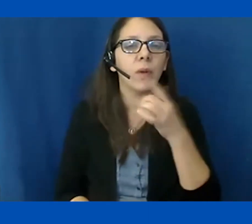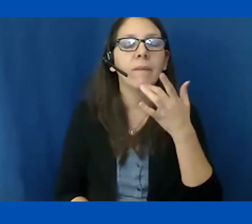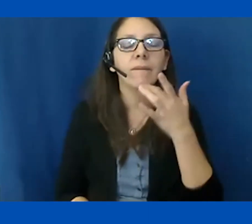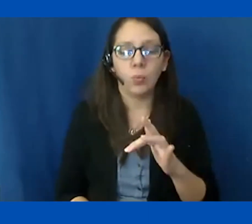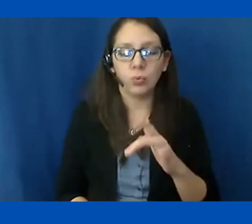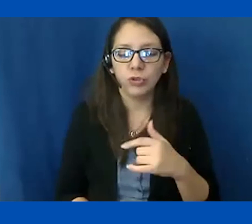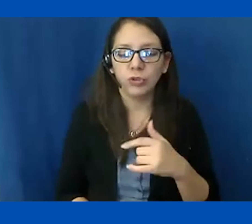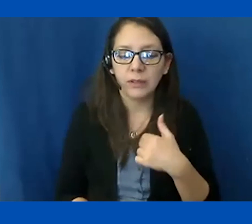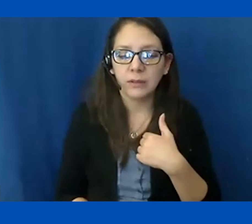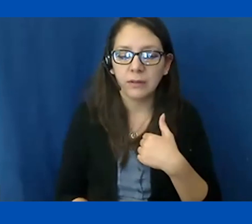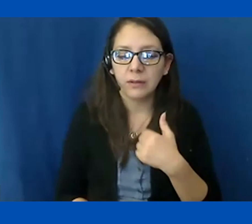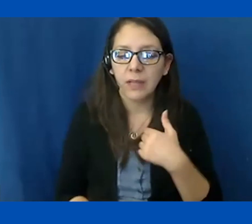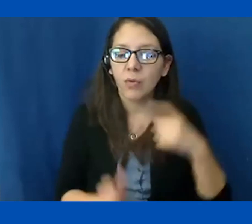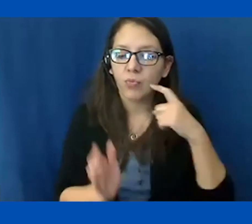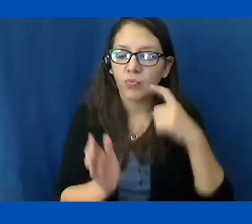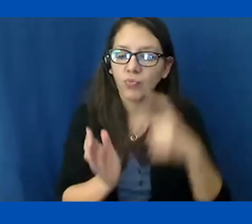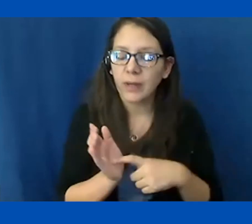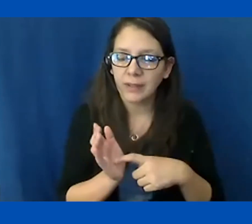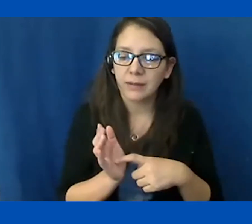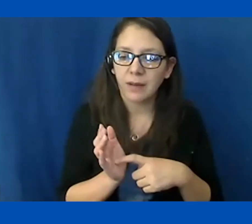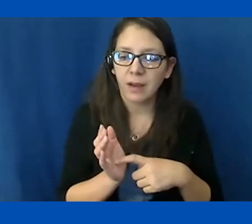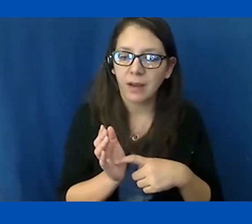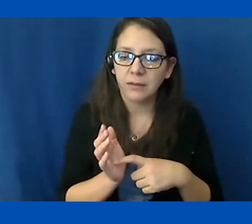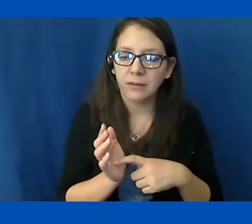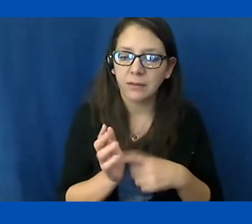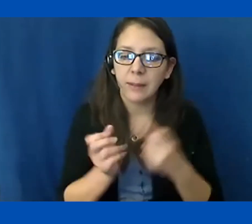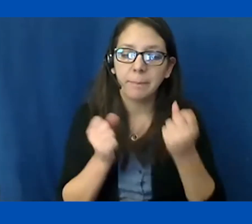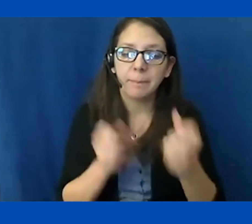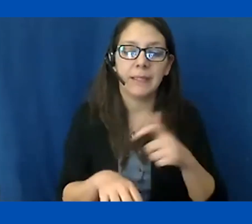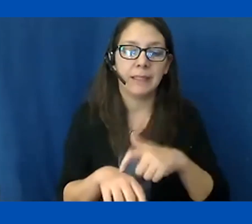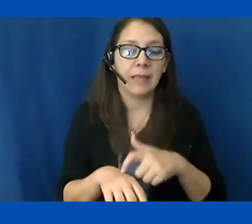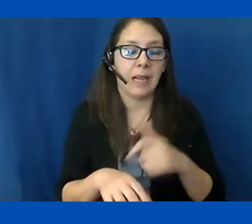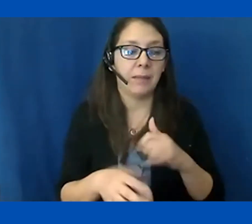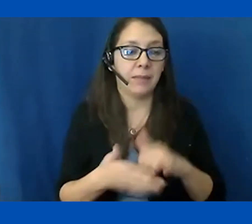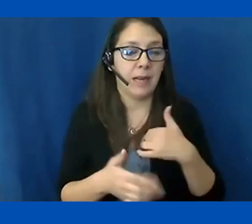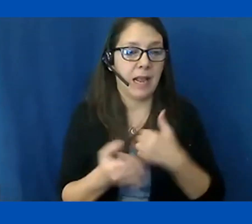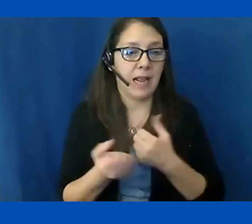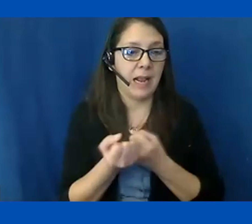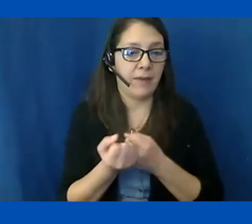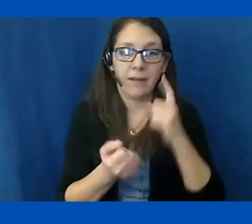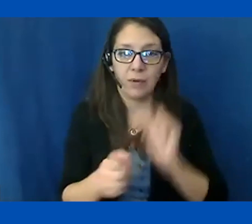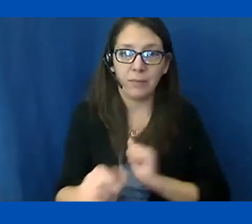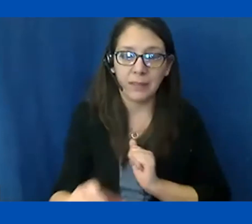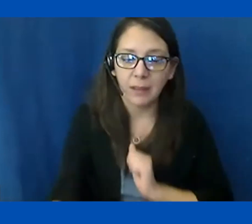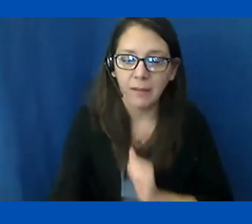that many of the times that I've had to advocate really came more when I was. So you guys,